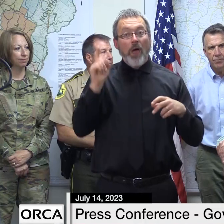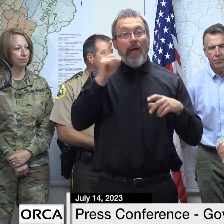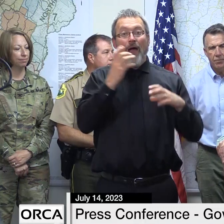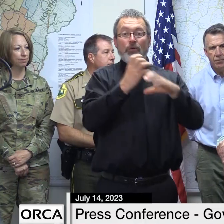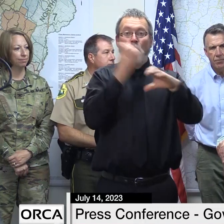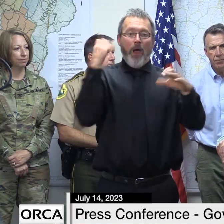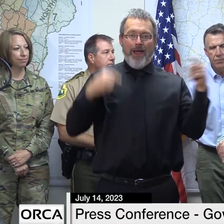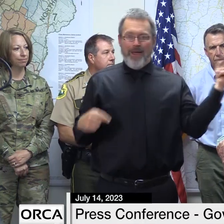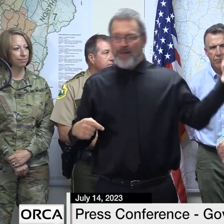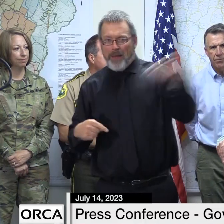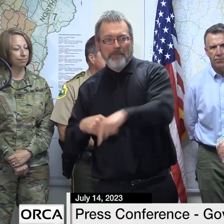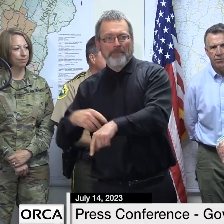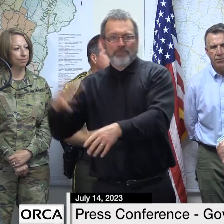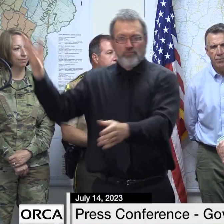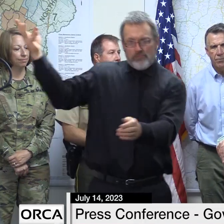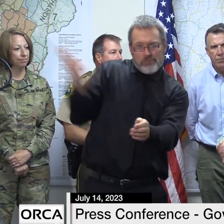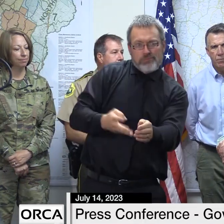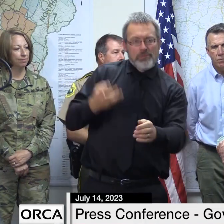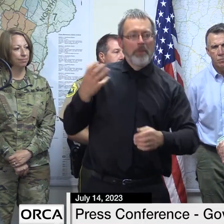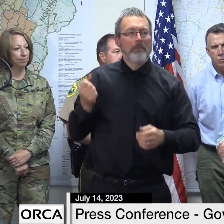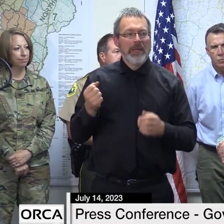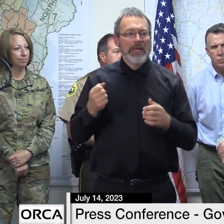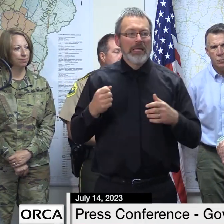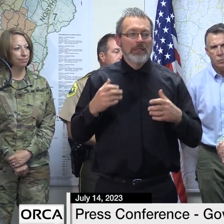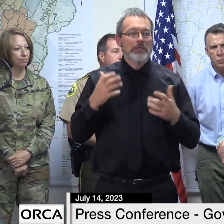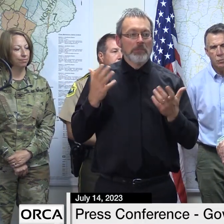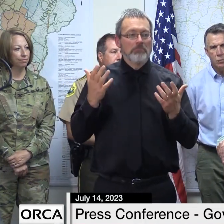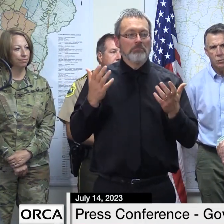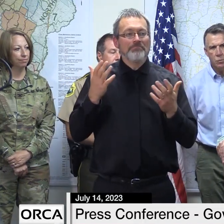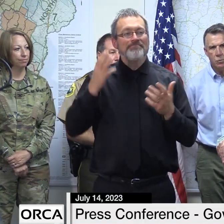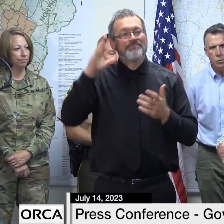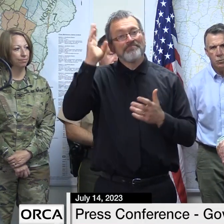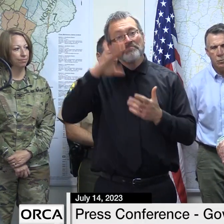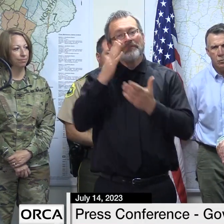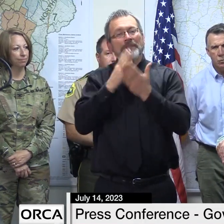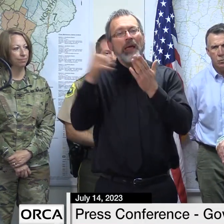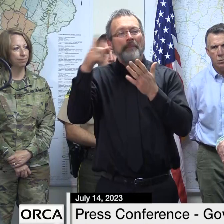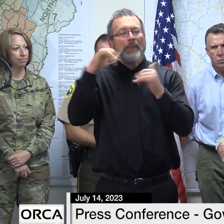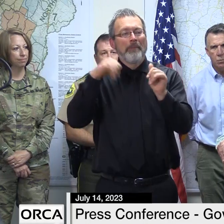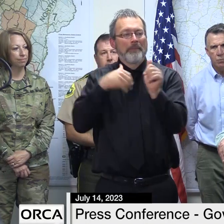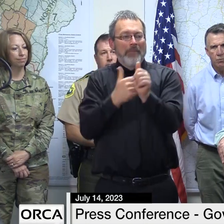But still some pockets out there, but it's better than we thought it was going to be.